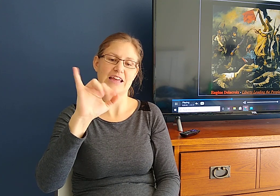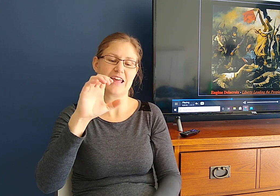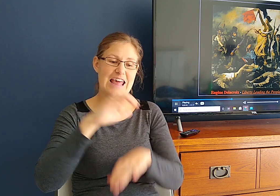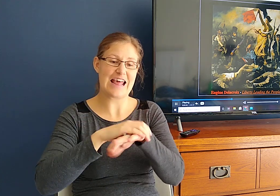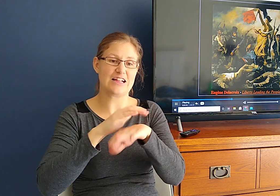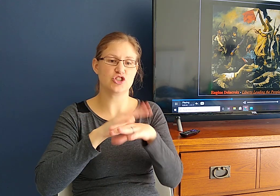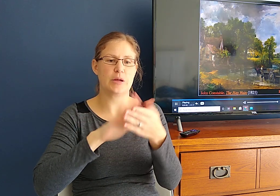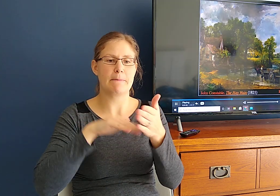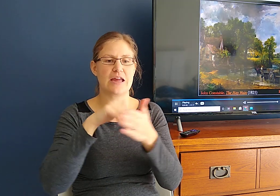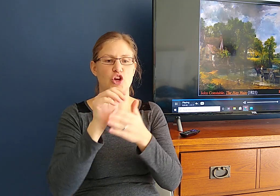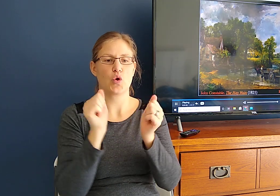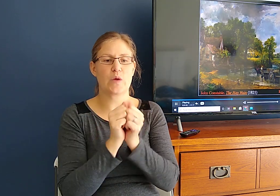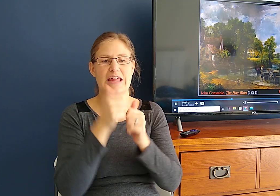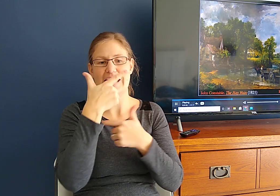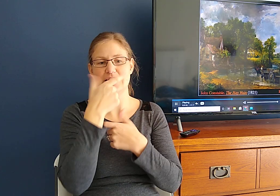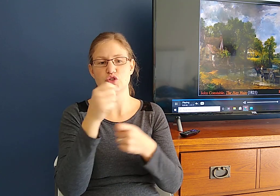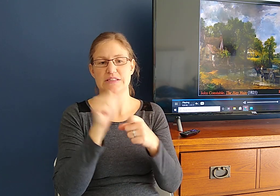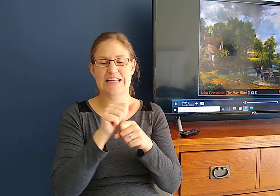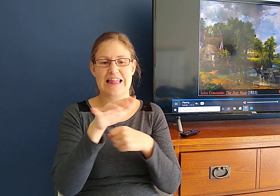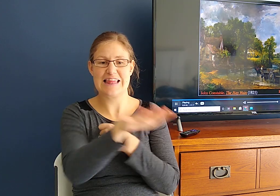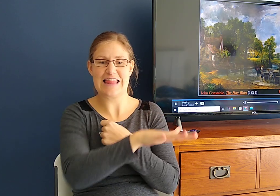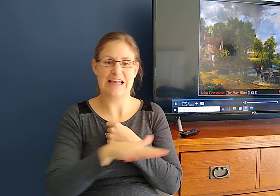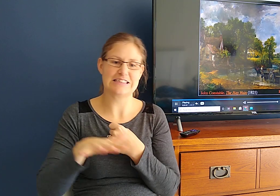His was a response to the increasingly